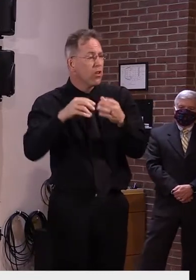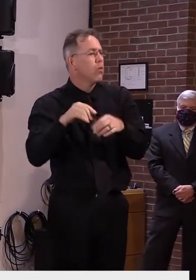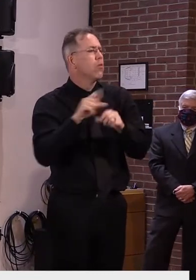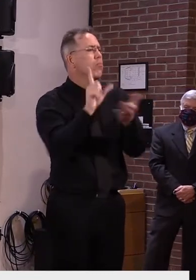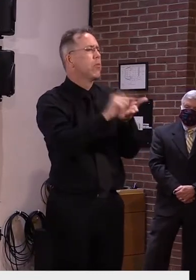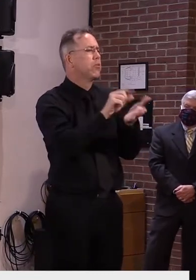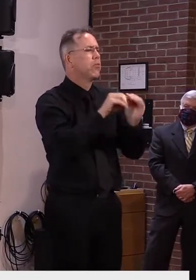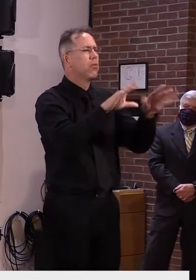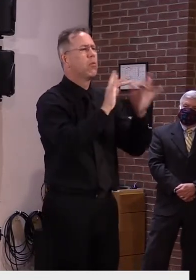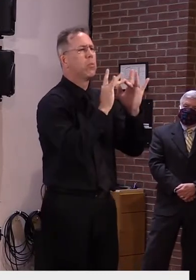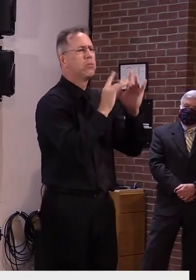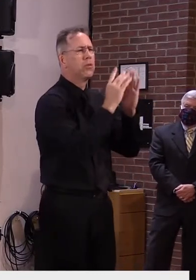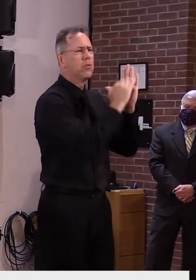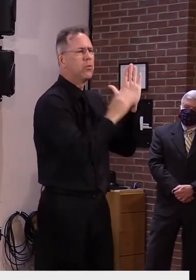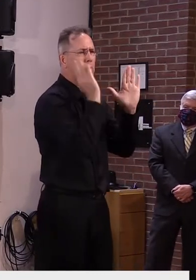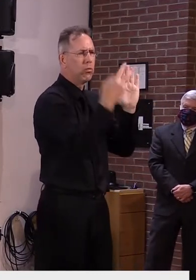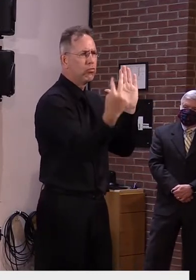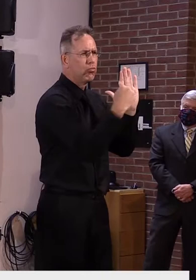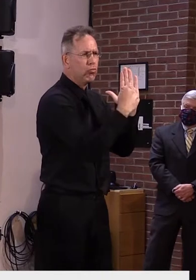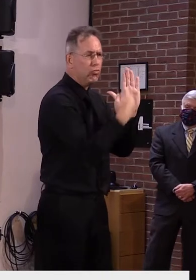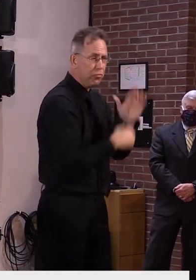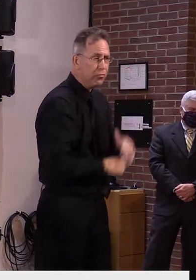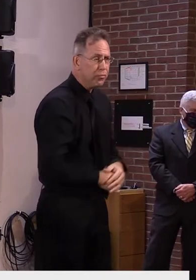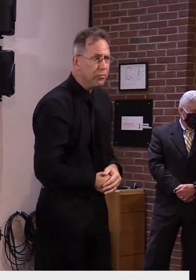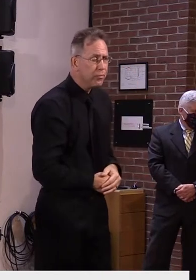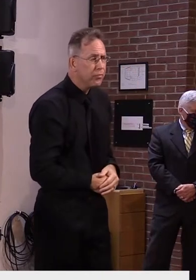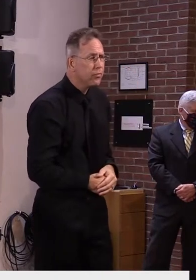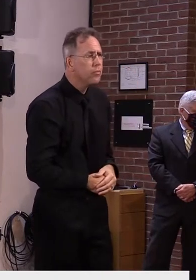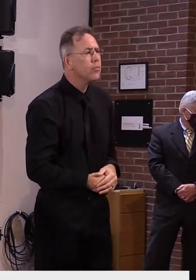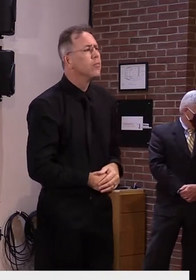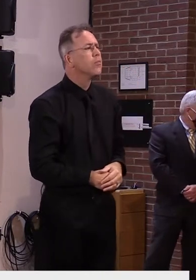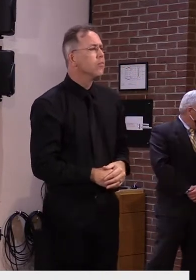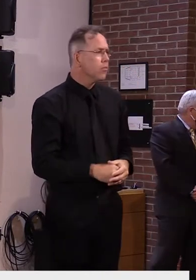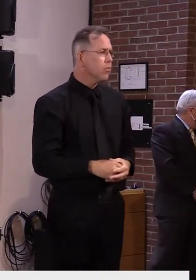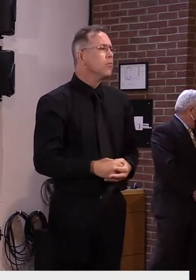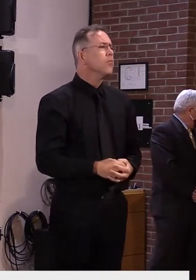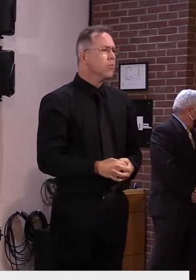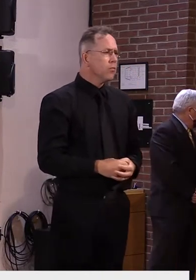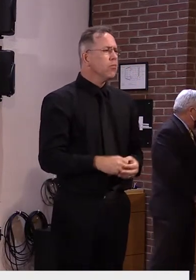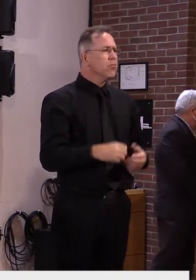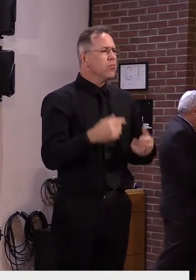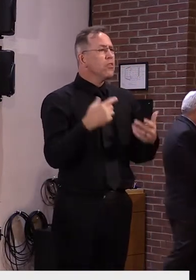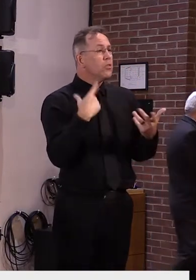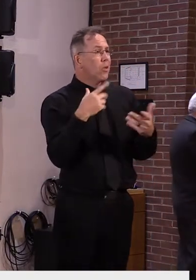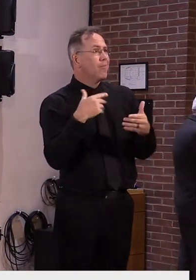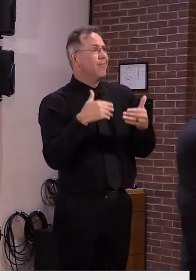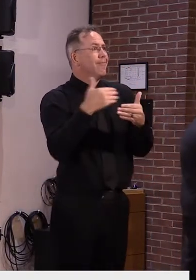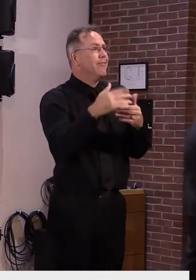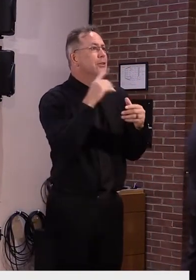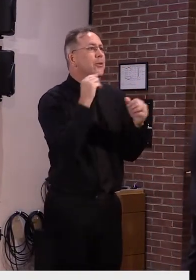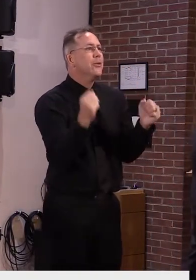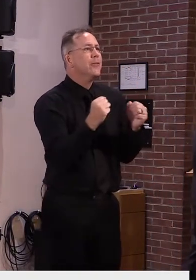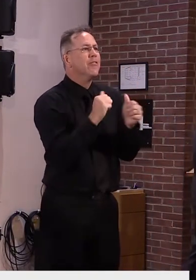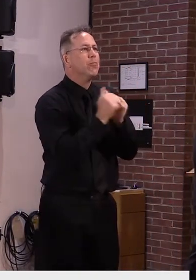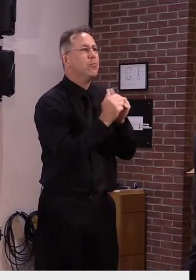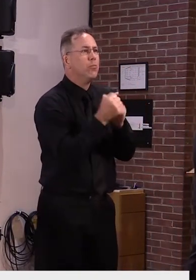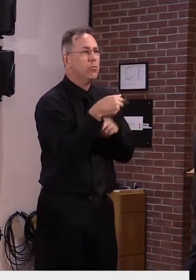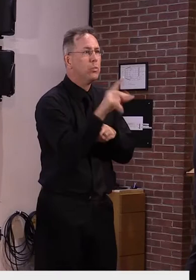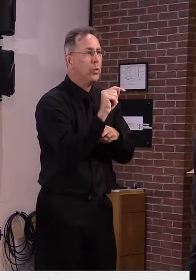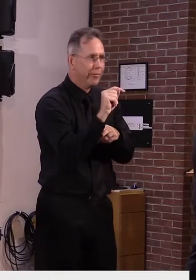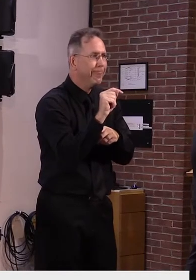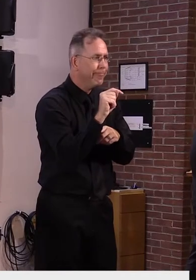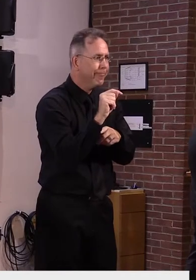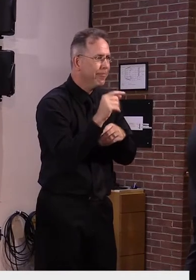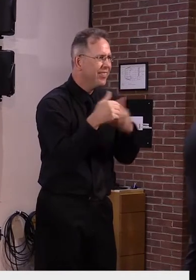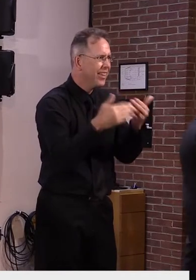The move to step three allowed interscholastic competitions to begin for fall sports this weekend, My impression was that these competitions went very